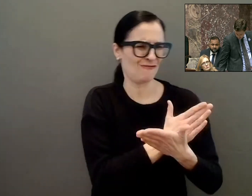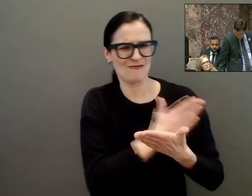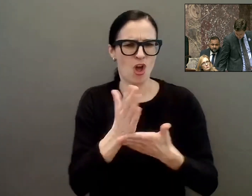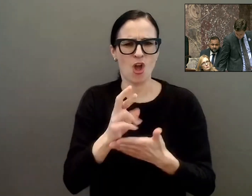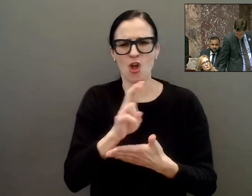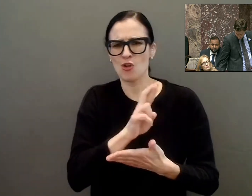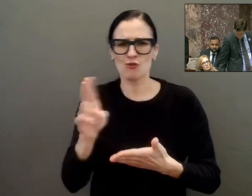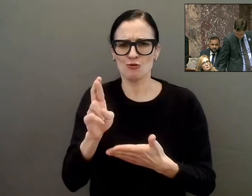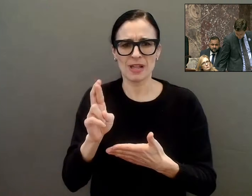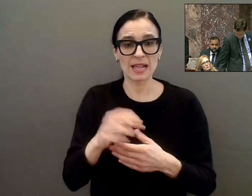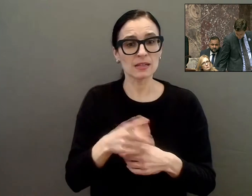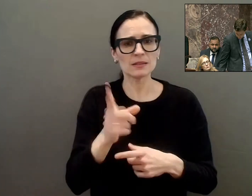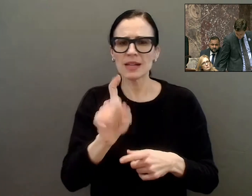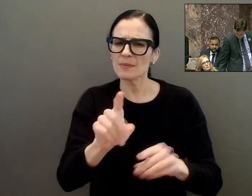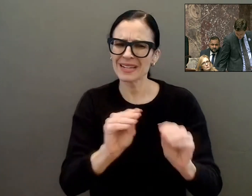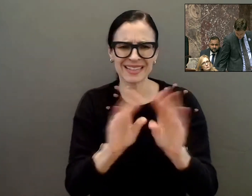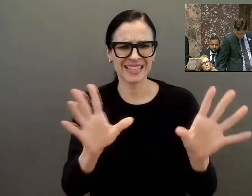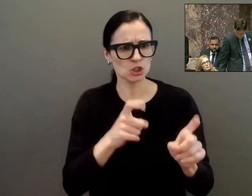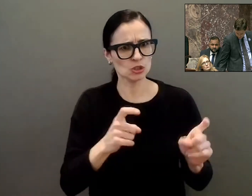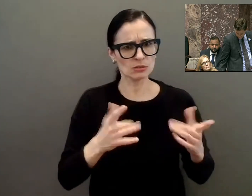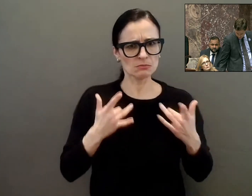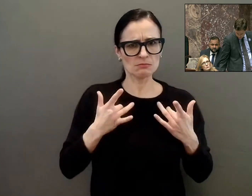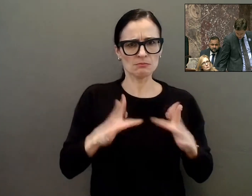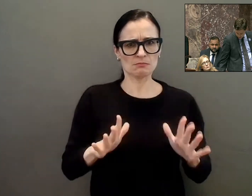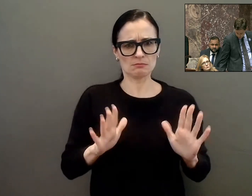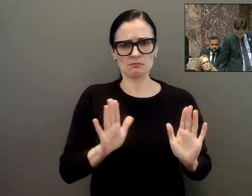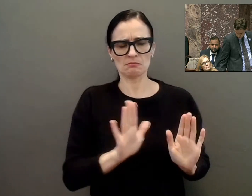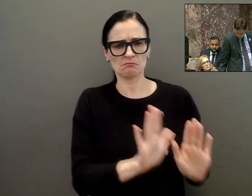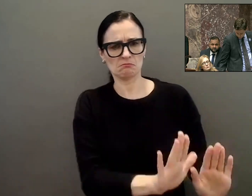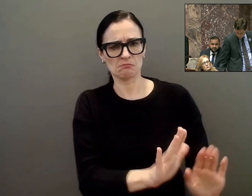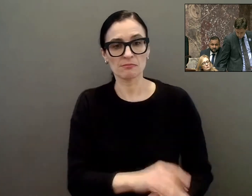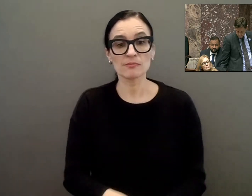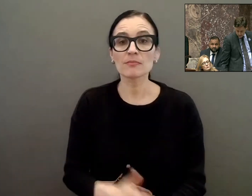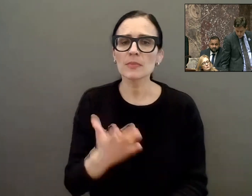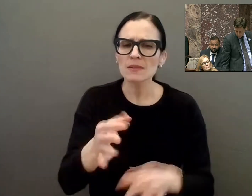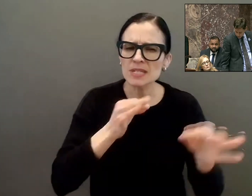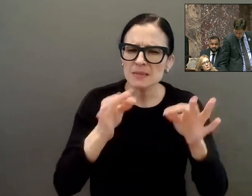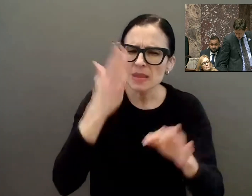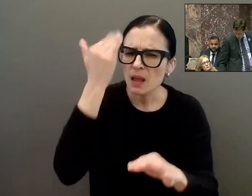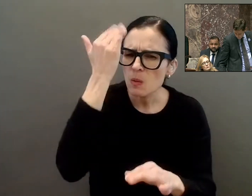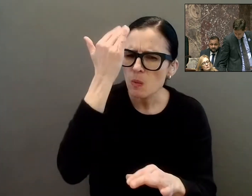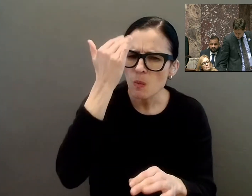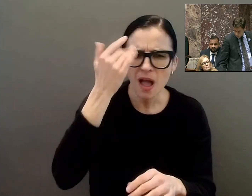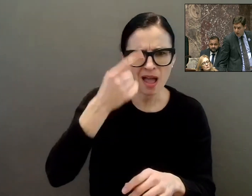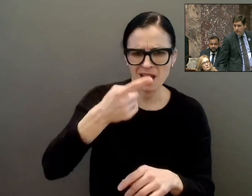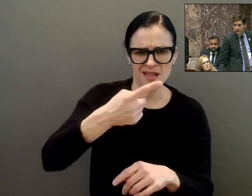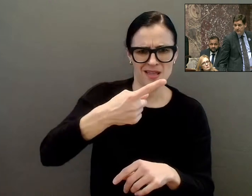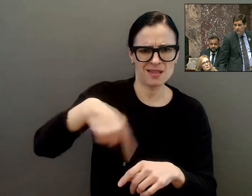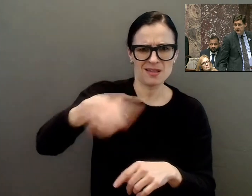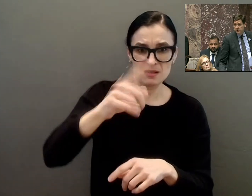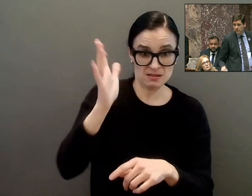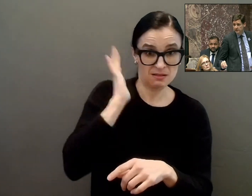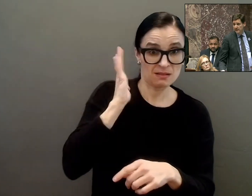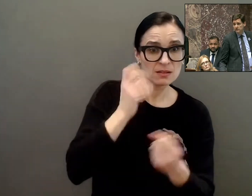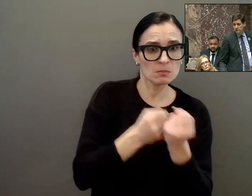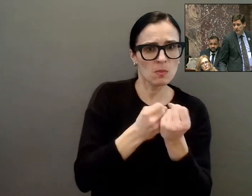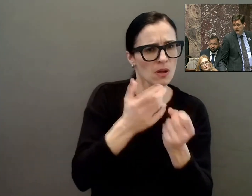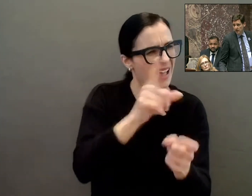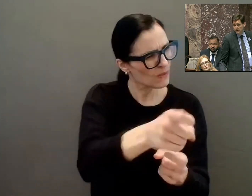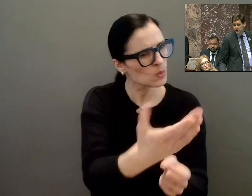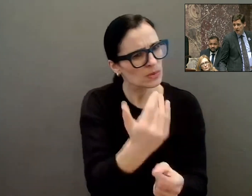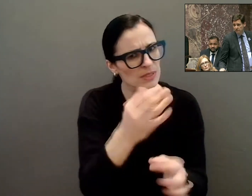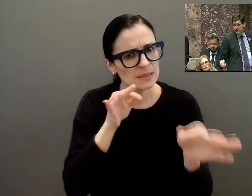all and explain to British Columbians why he and his candidates endorsed it in the first place. I wonder whether the Leader of the Opposition will